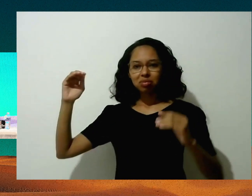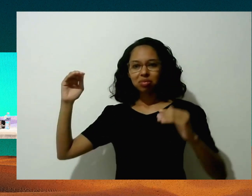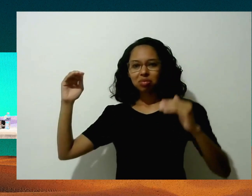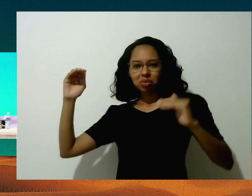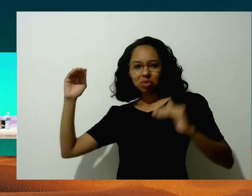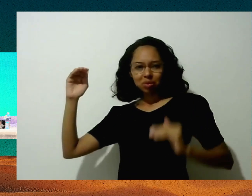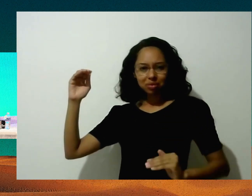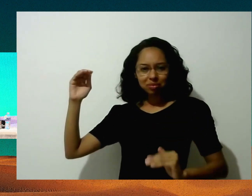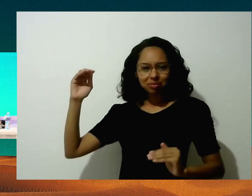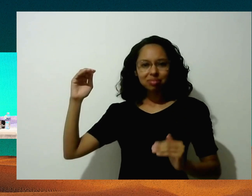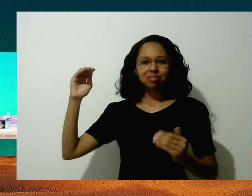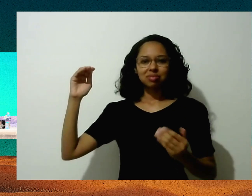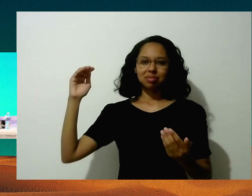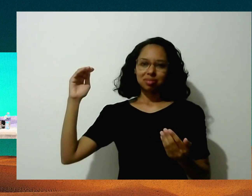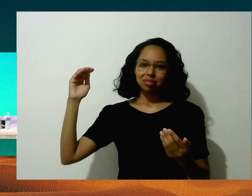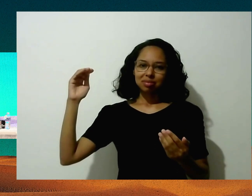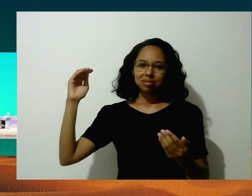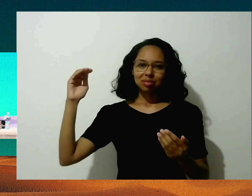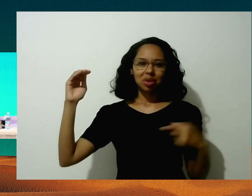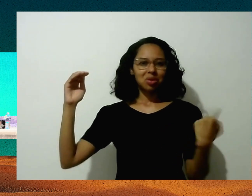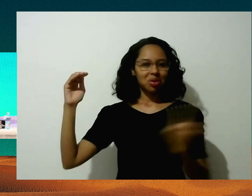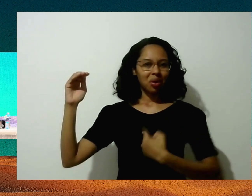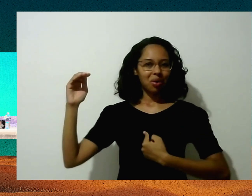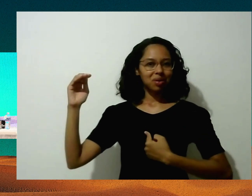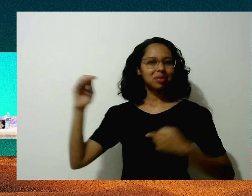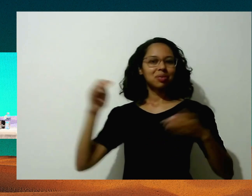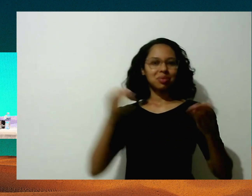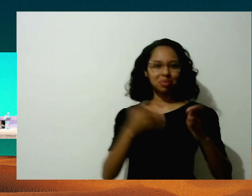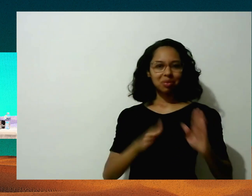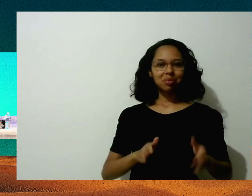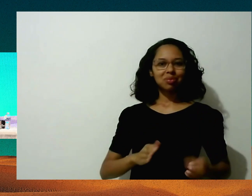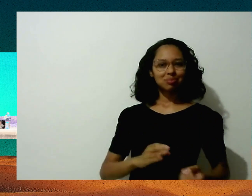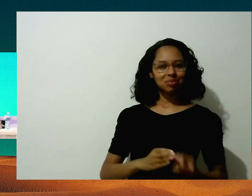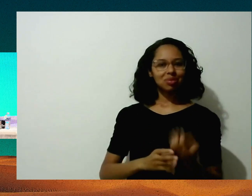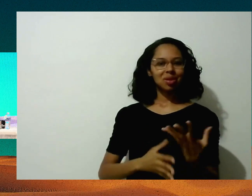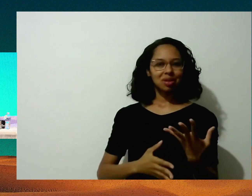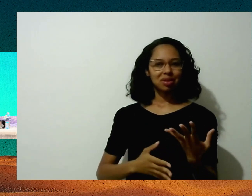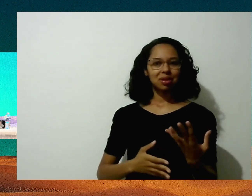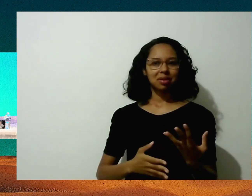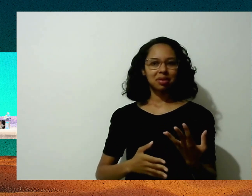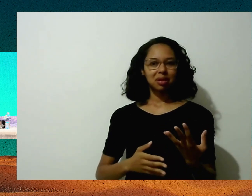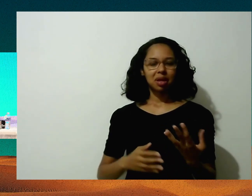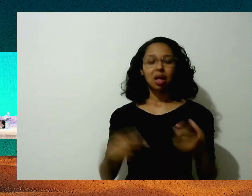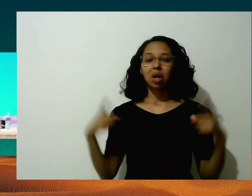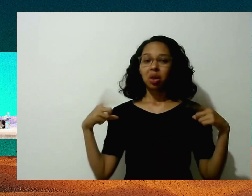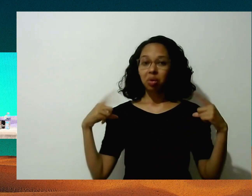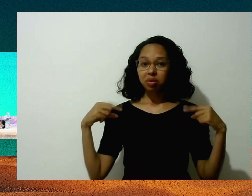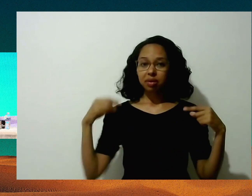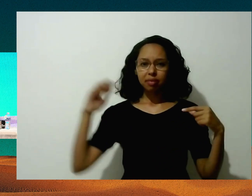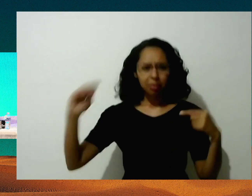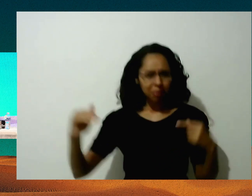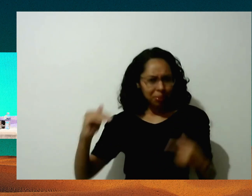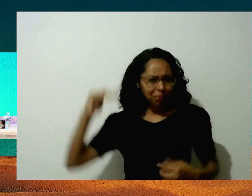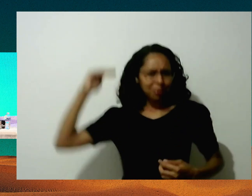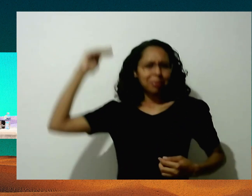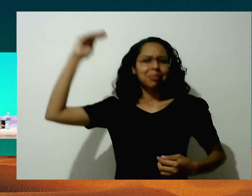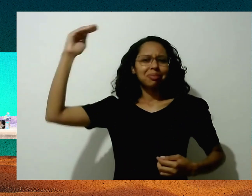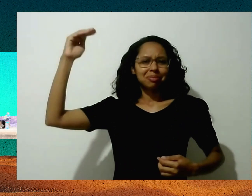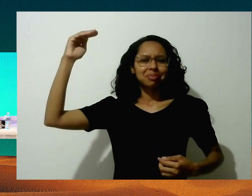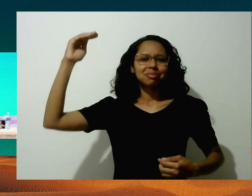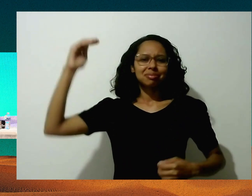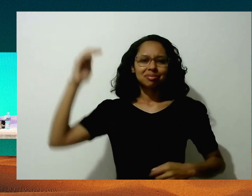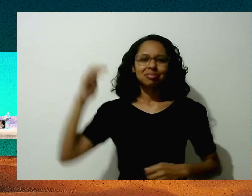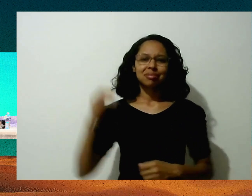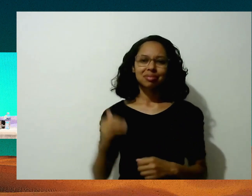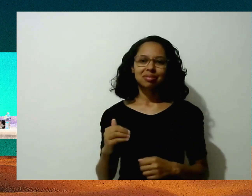anjos. He made us a little lower than the angels, E muito menor que Lúcifer. and much lower than Lucifer, Porque são anjos no